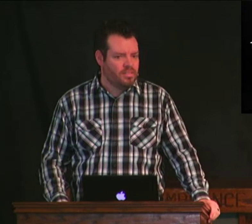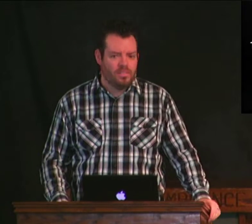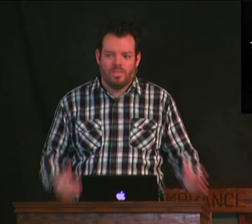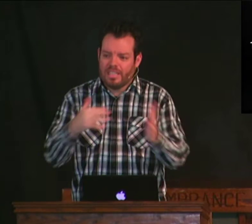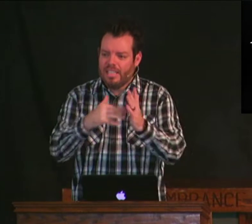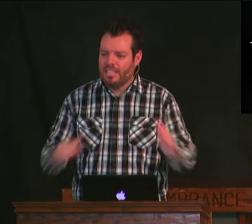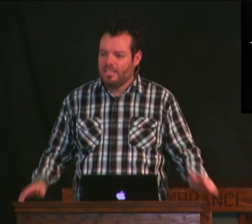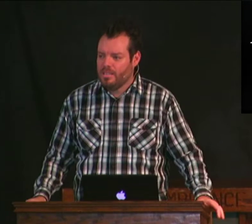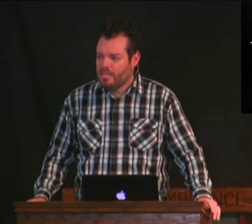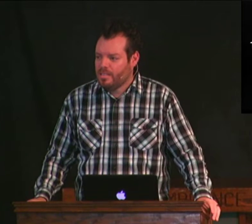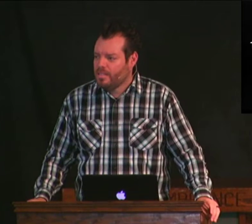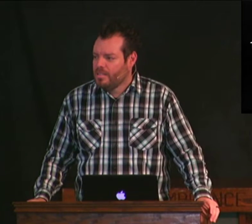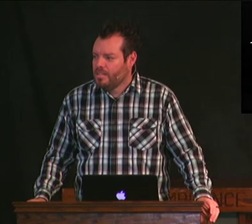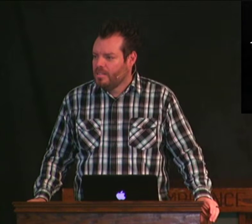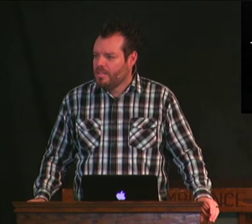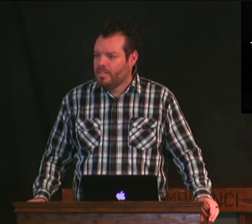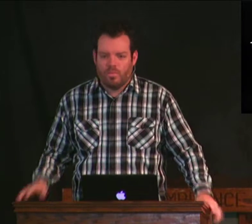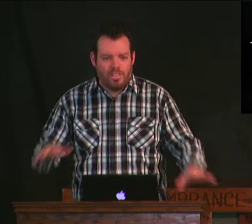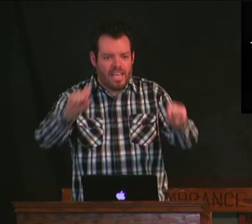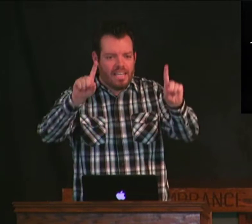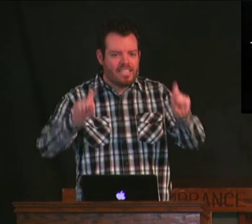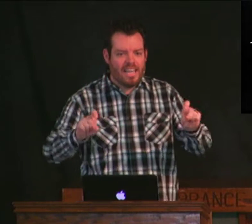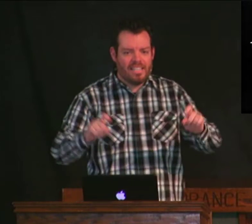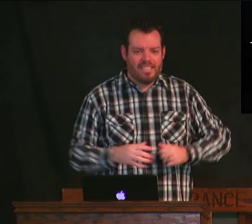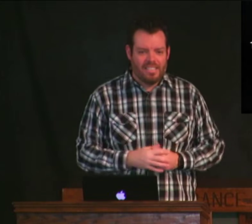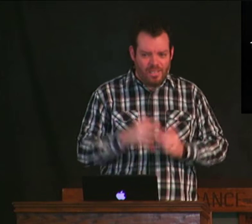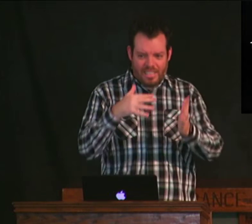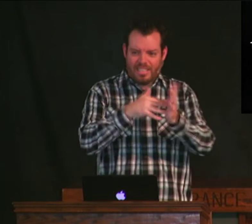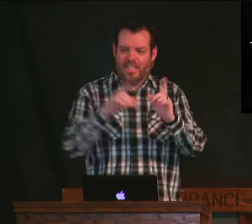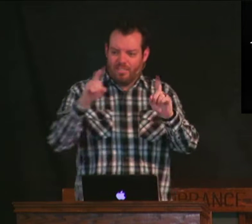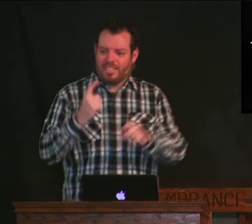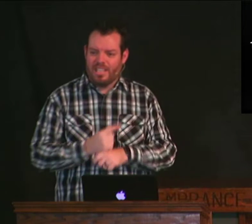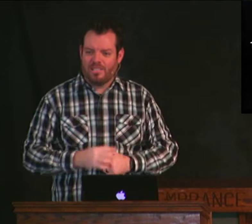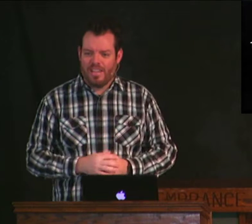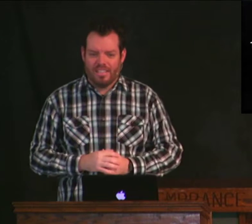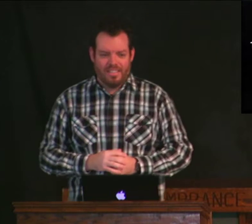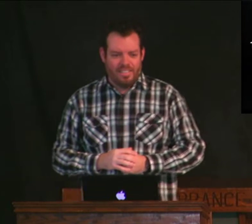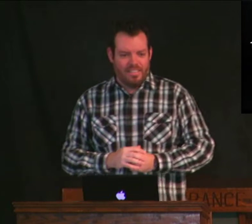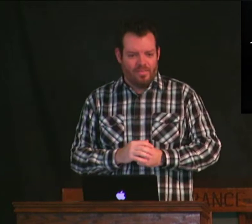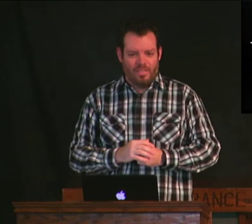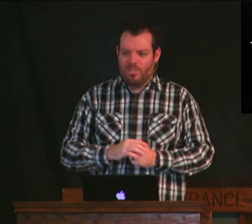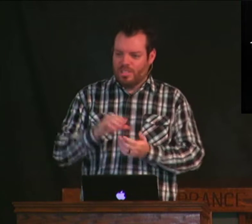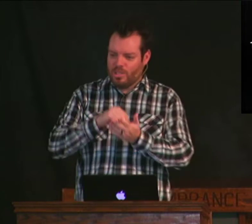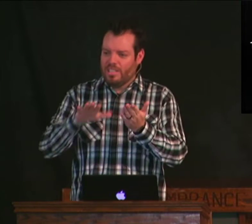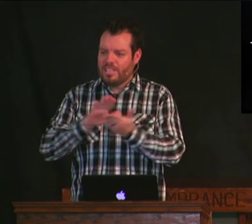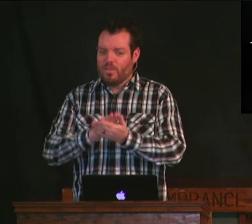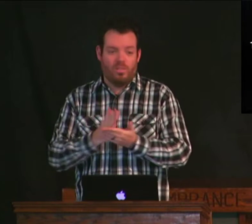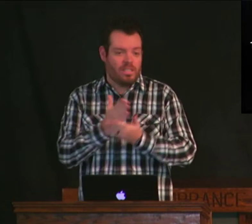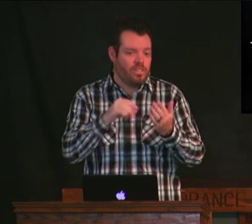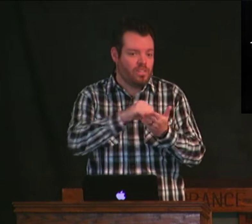to study. Like when you're taking the test, you need to study for a test, right? When you're a student in school, some of you are